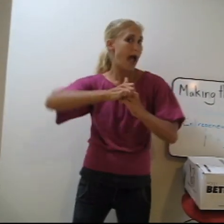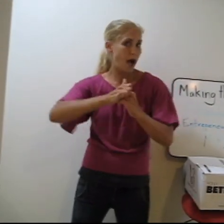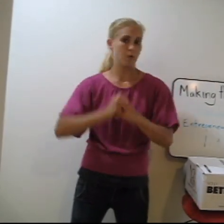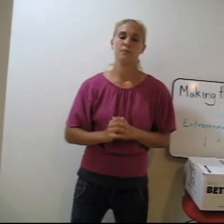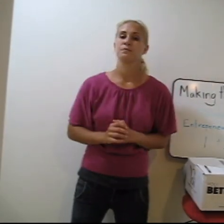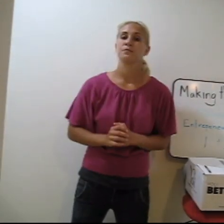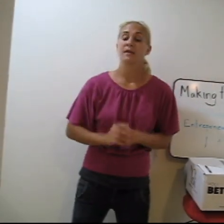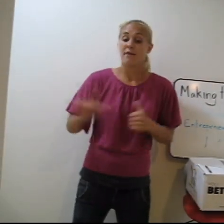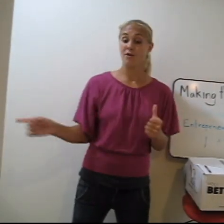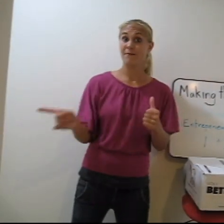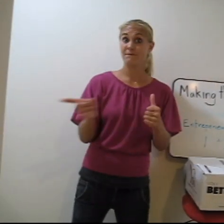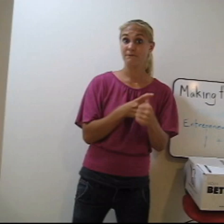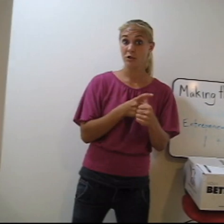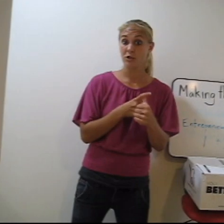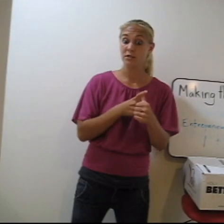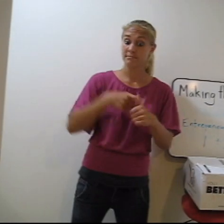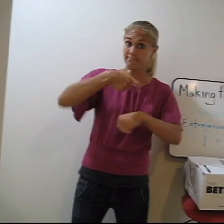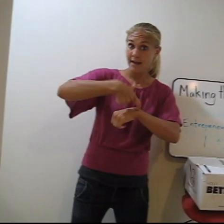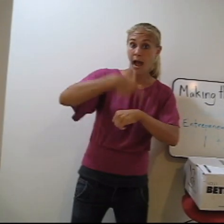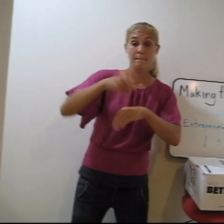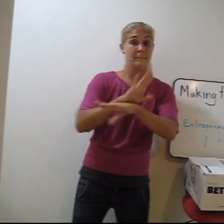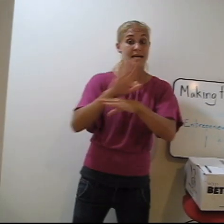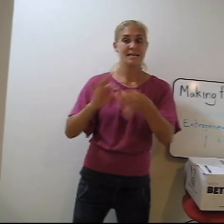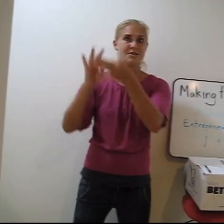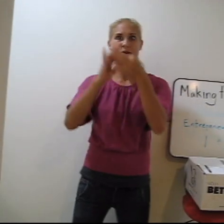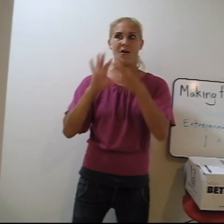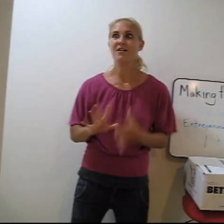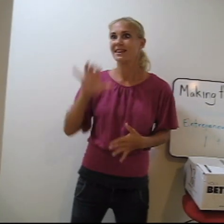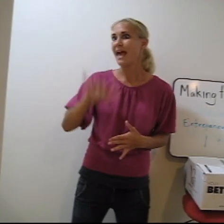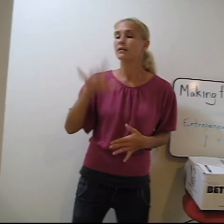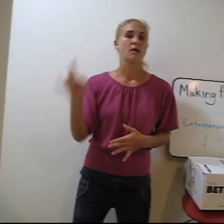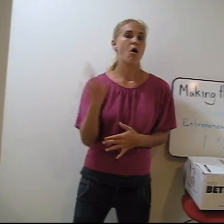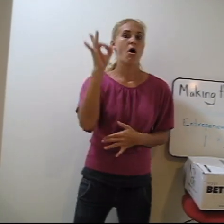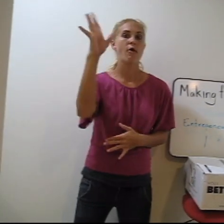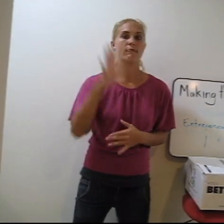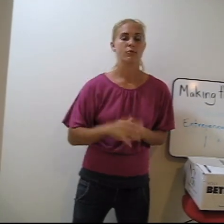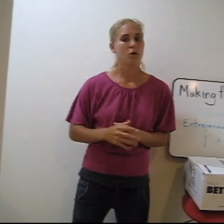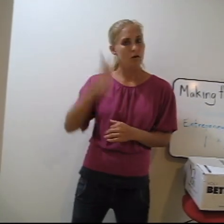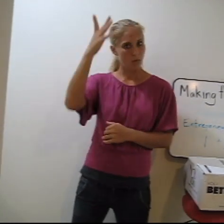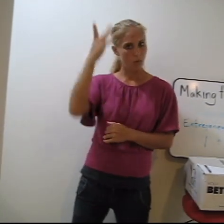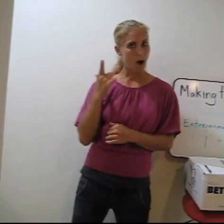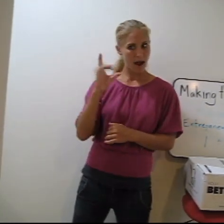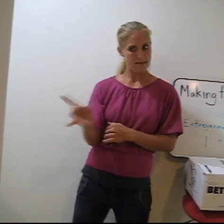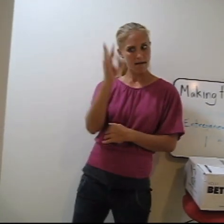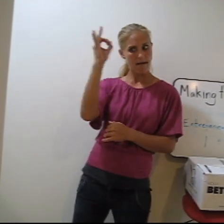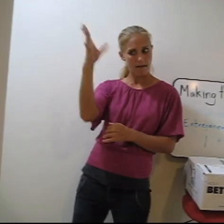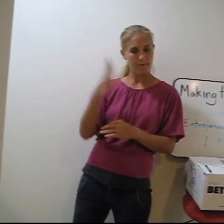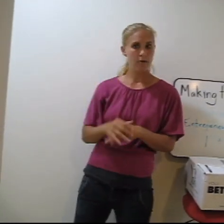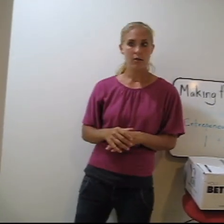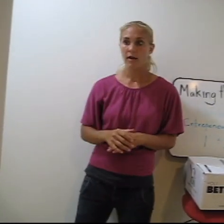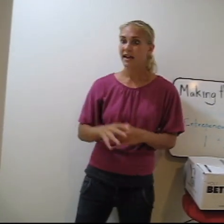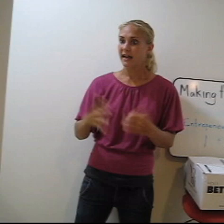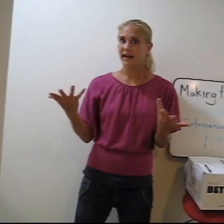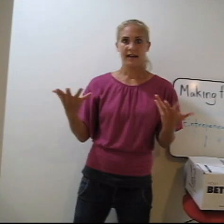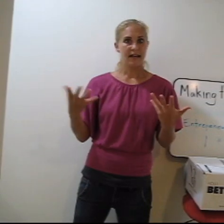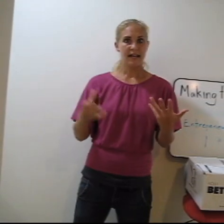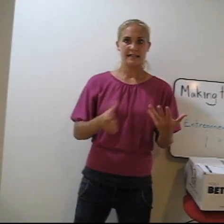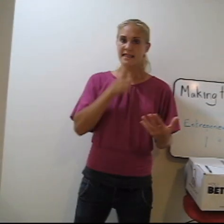new entrepreneur, this is terrible. It is terrible because it is a completely foreign territory and can